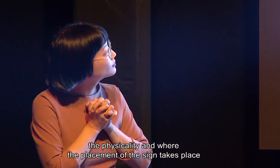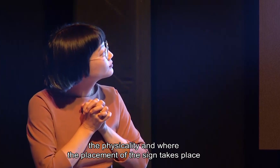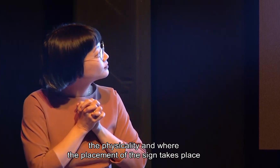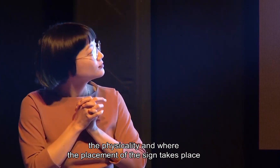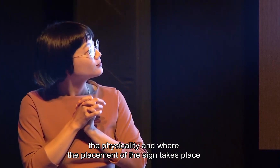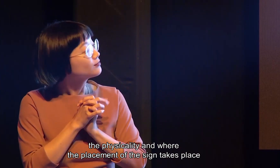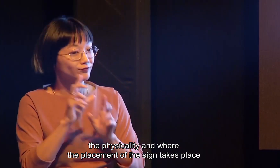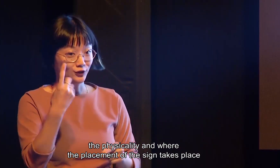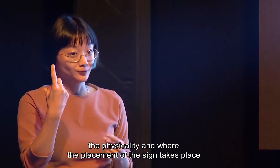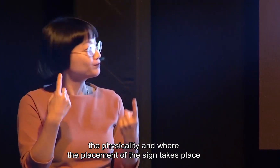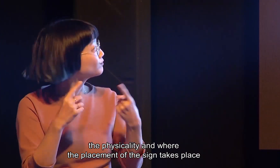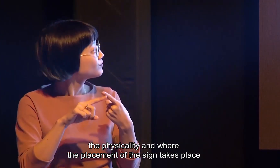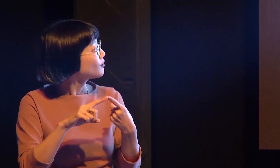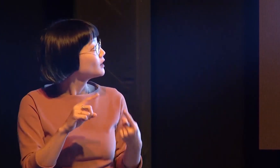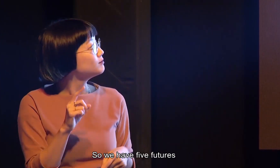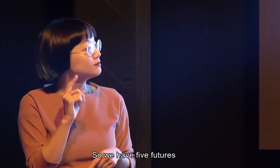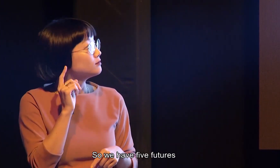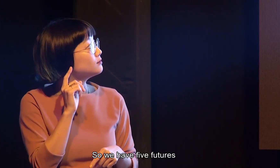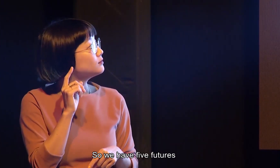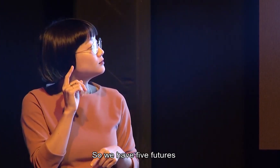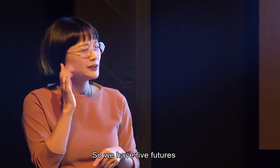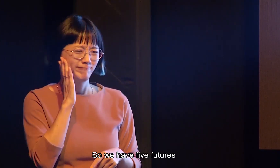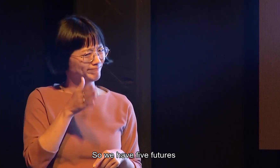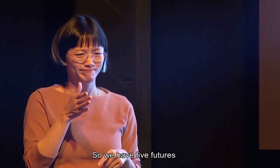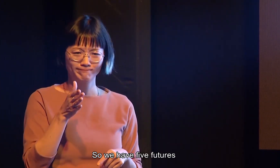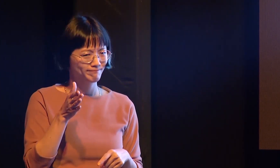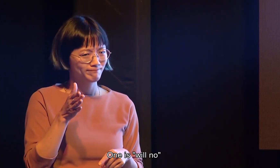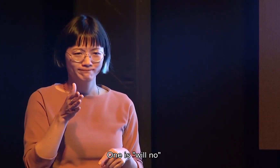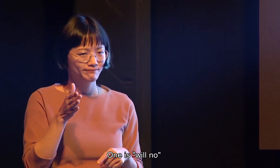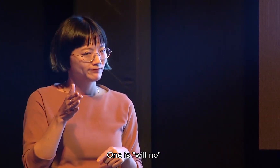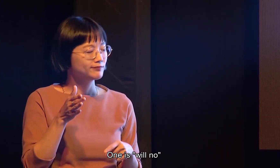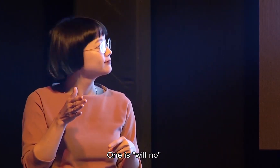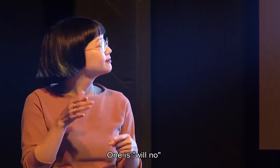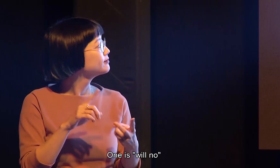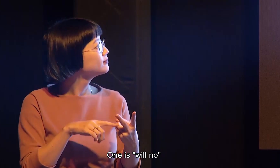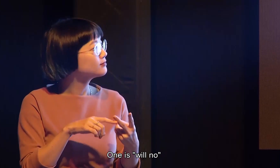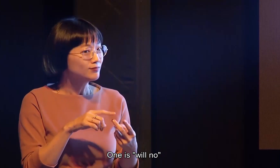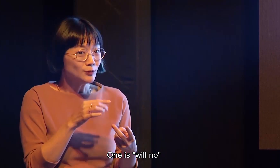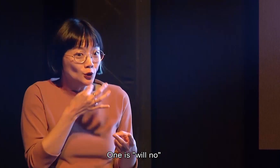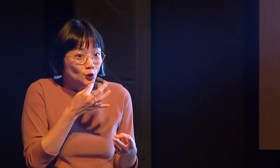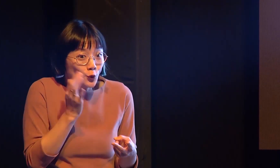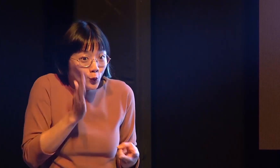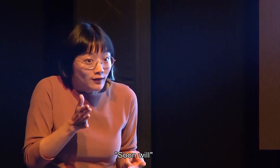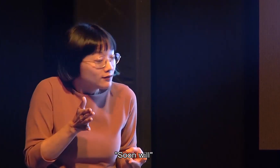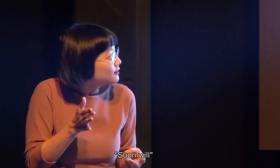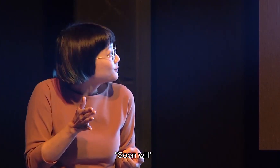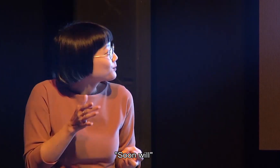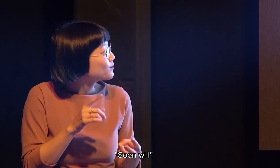placement of the sign takes place. So we have 5 futures. One is will, no. Soon,